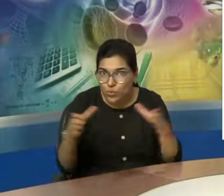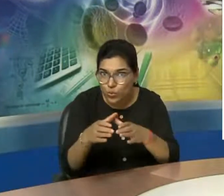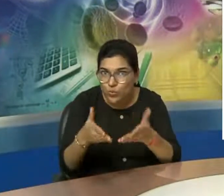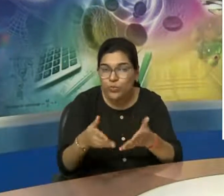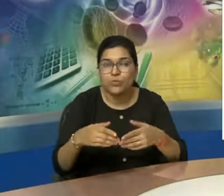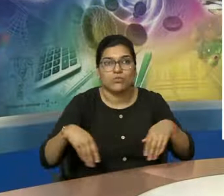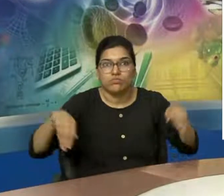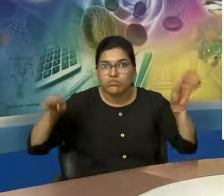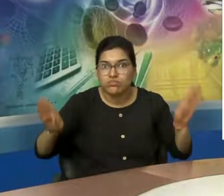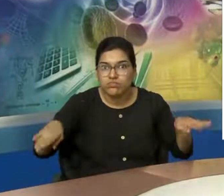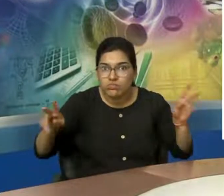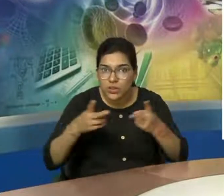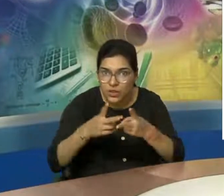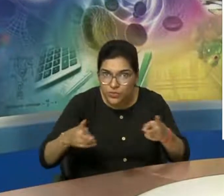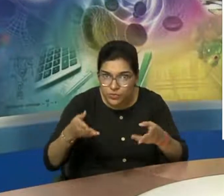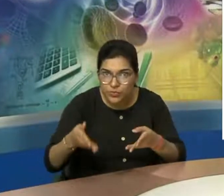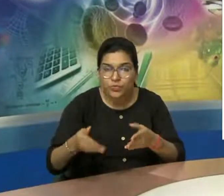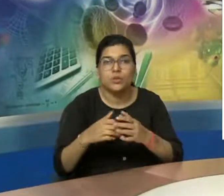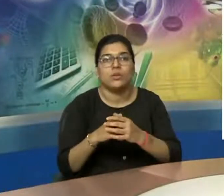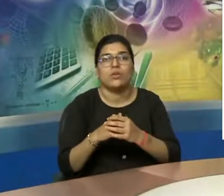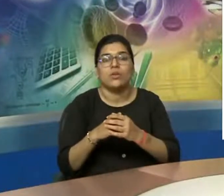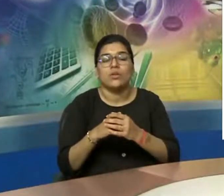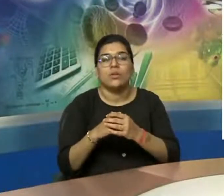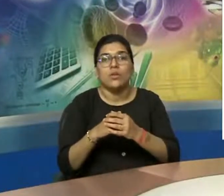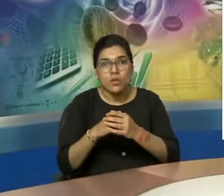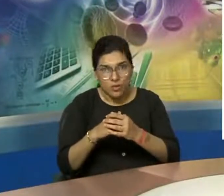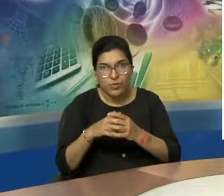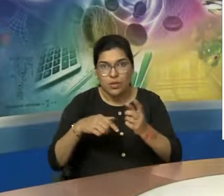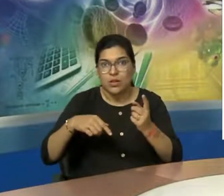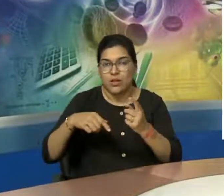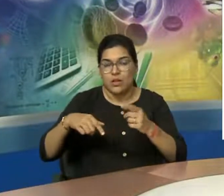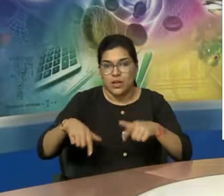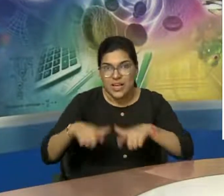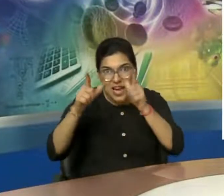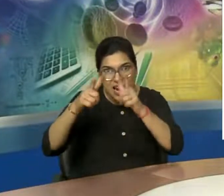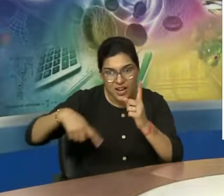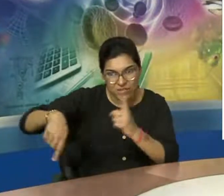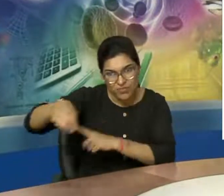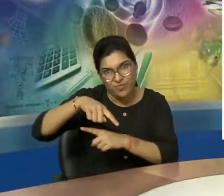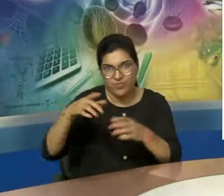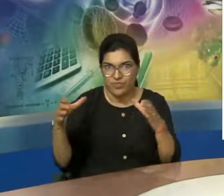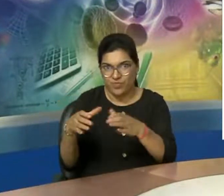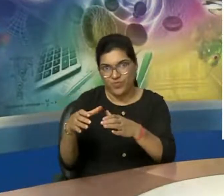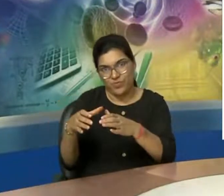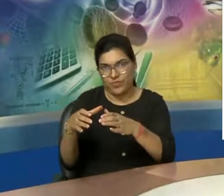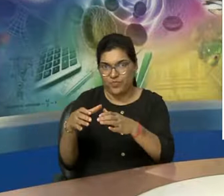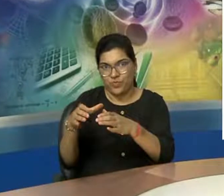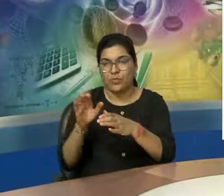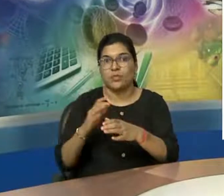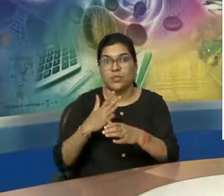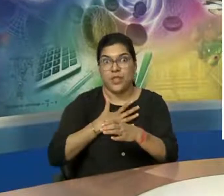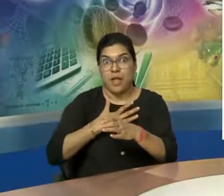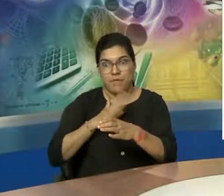we find so many things or so many resources which have some life, like